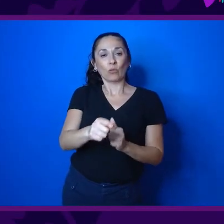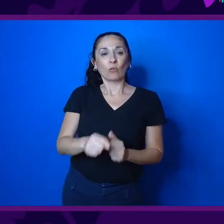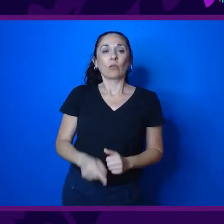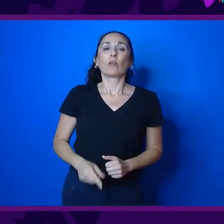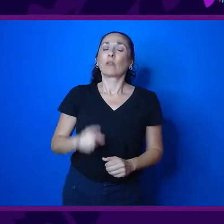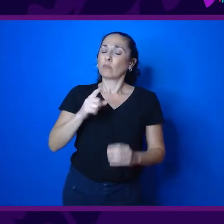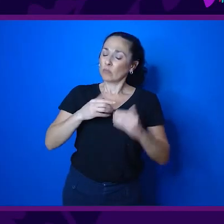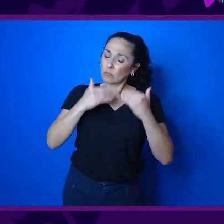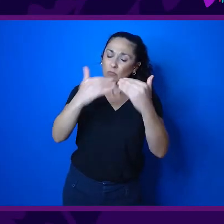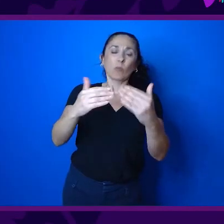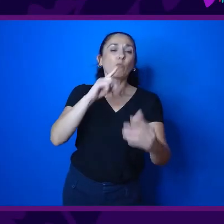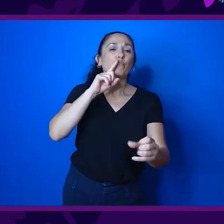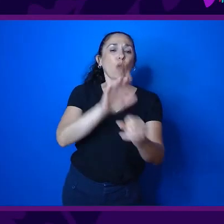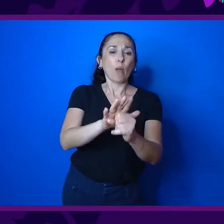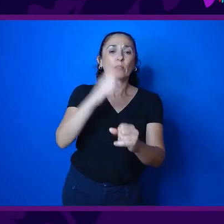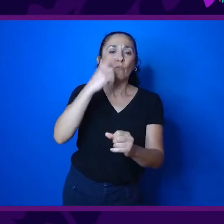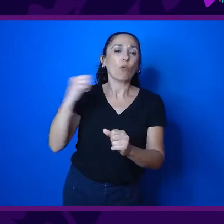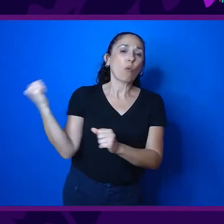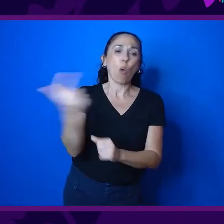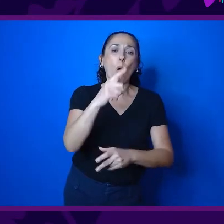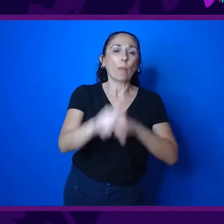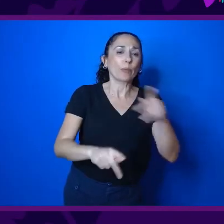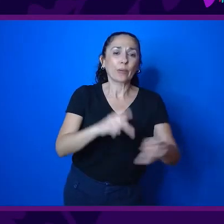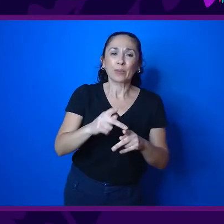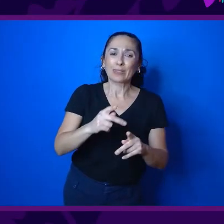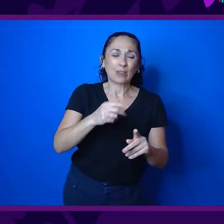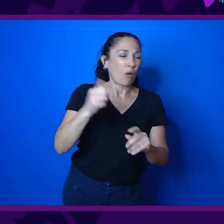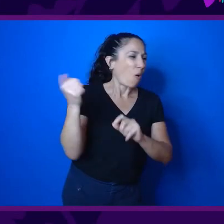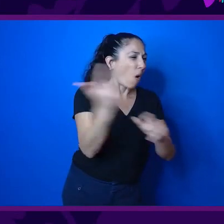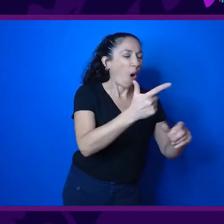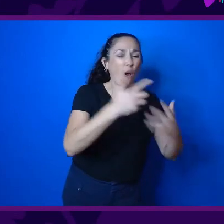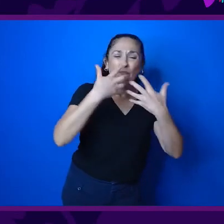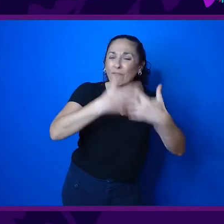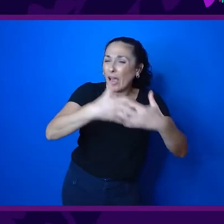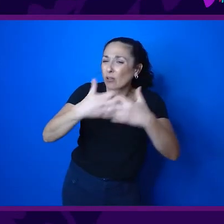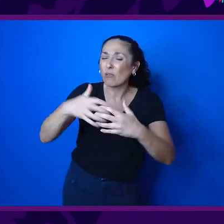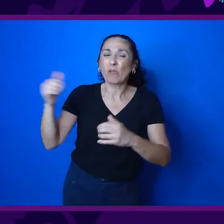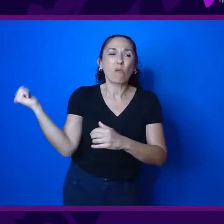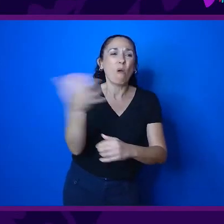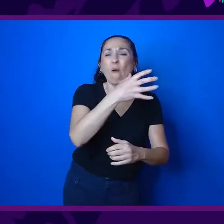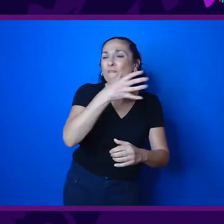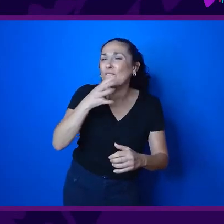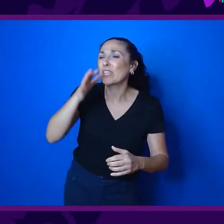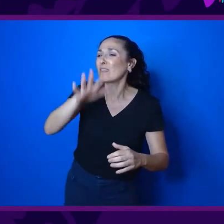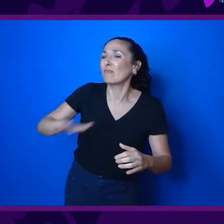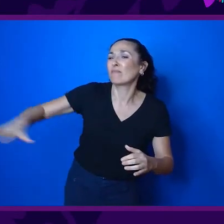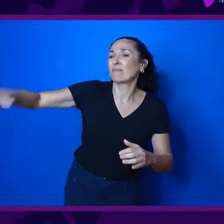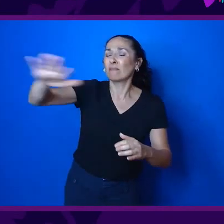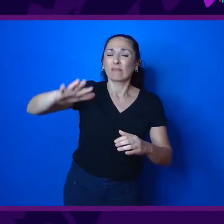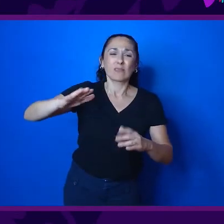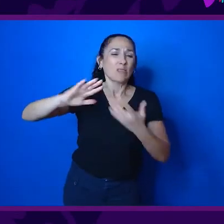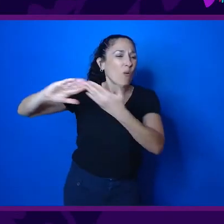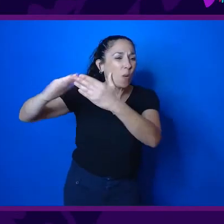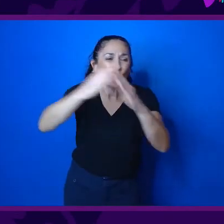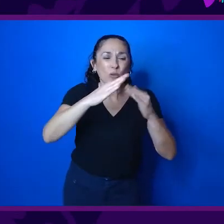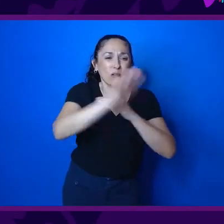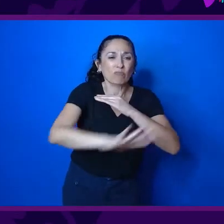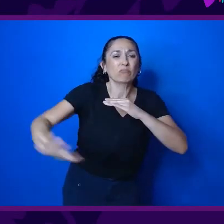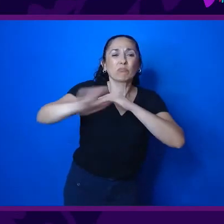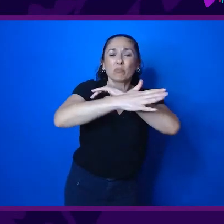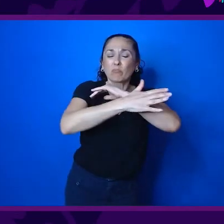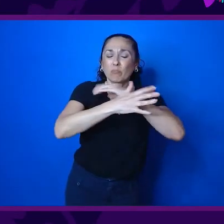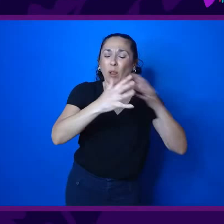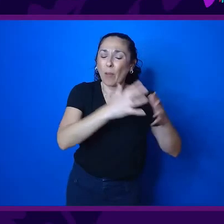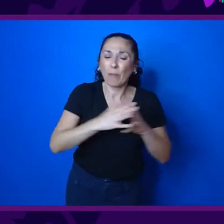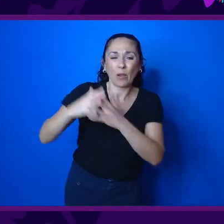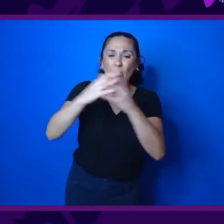people, in every factory and field, in each community all across America. So thank you for exemplifying the soul of